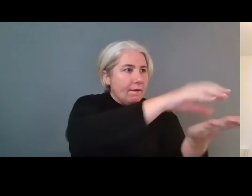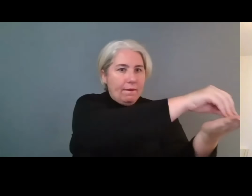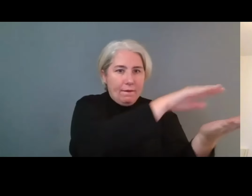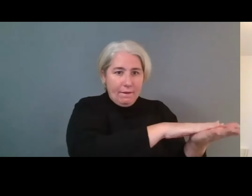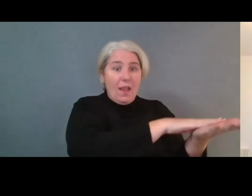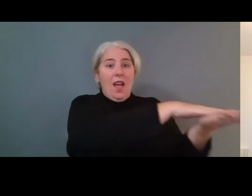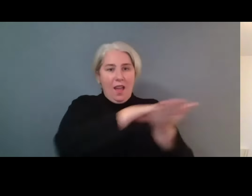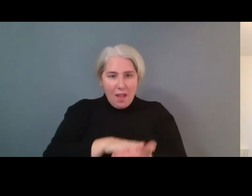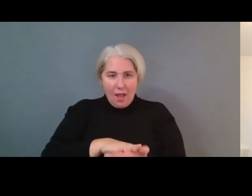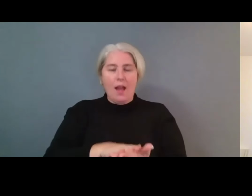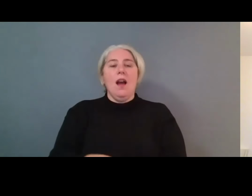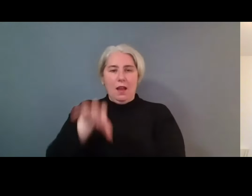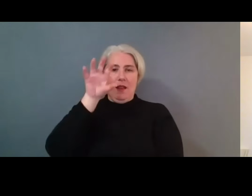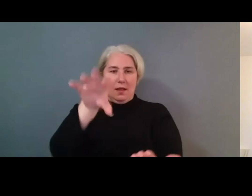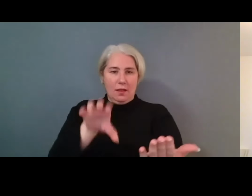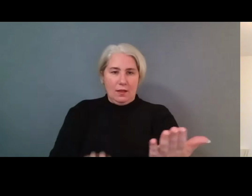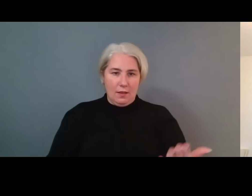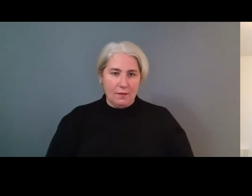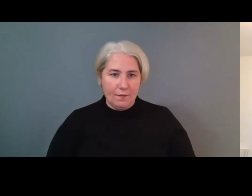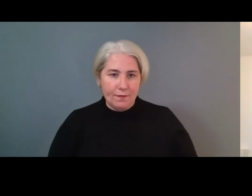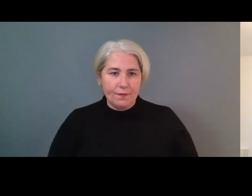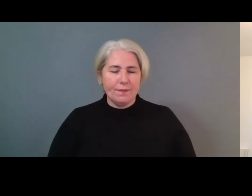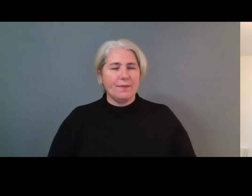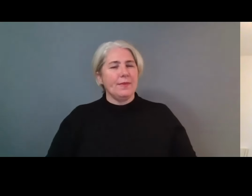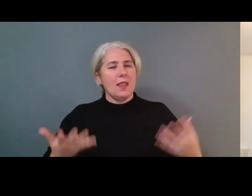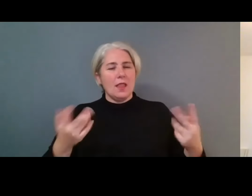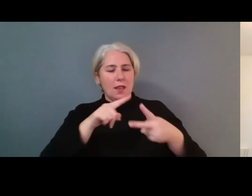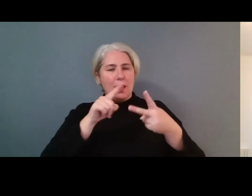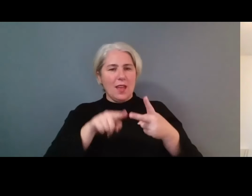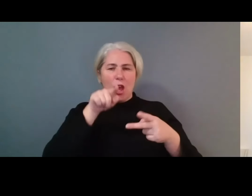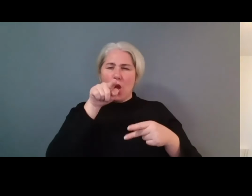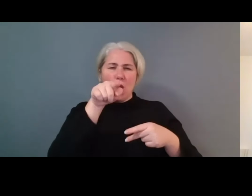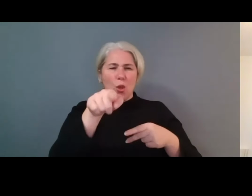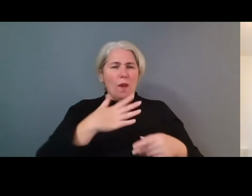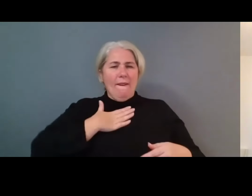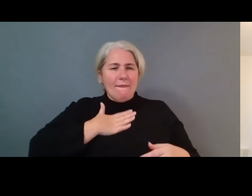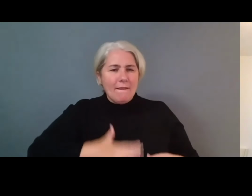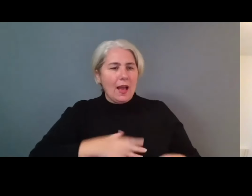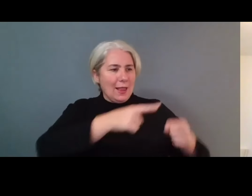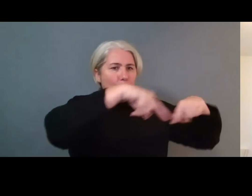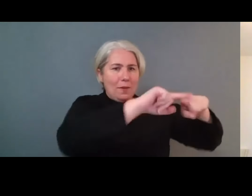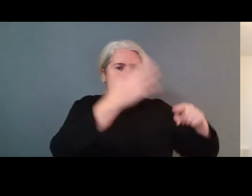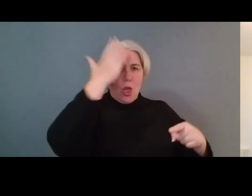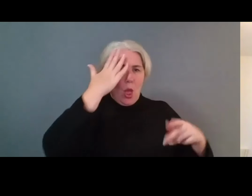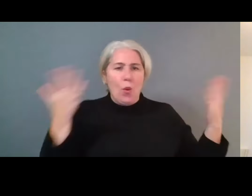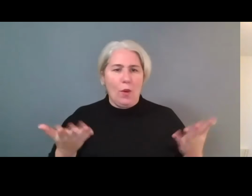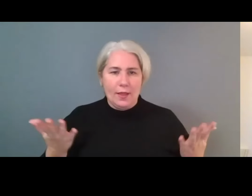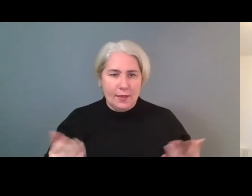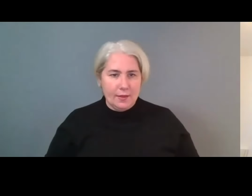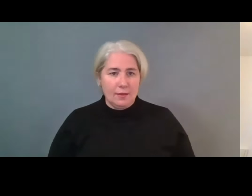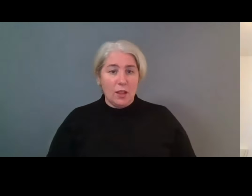What is that you really want to communicate to the committee? Do you want to do national